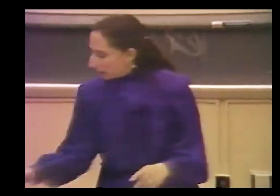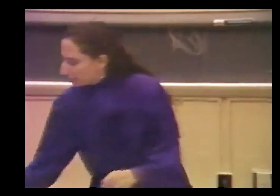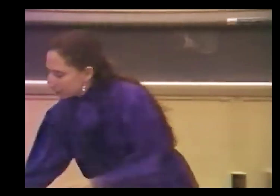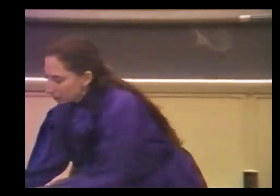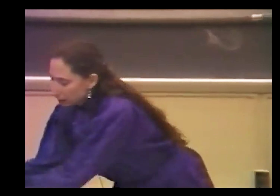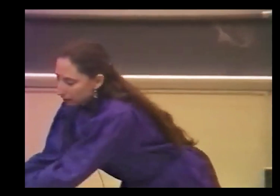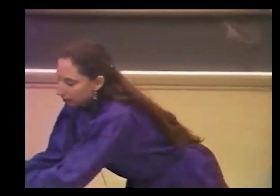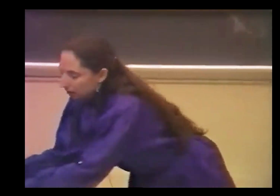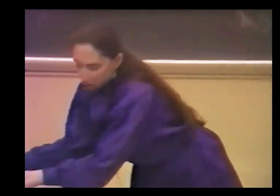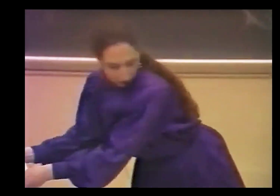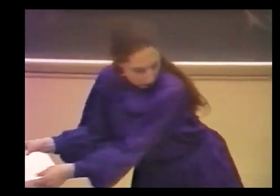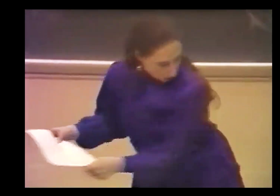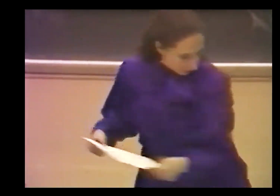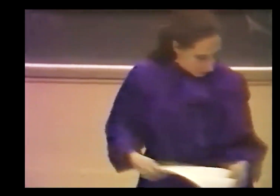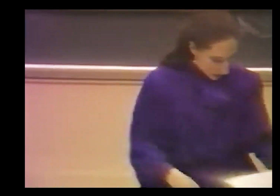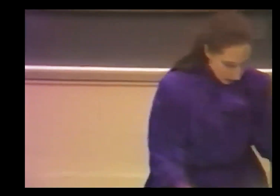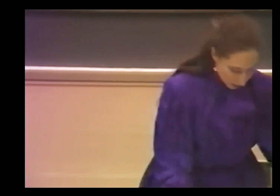Okay. Oops.